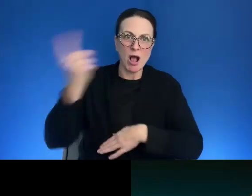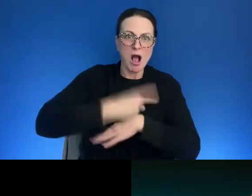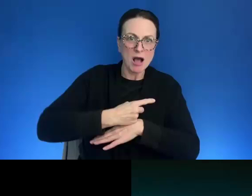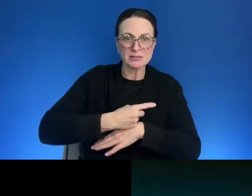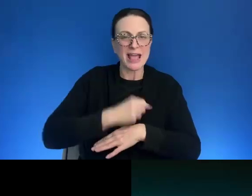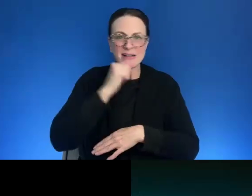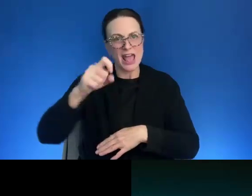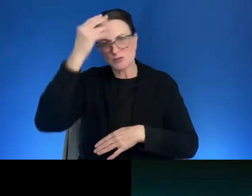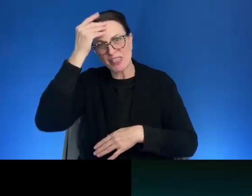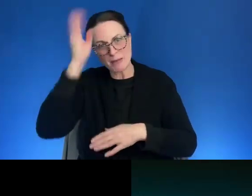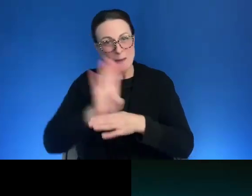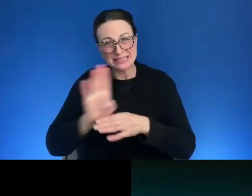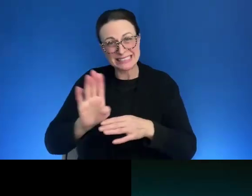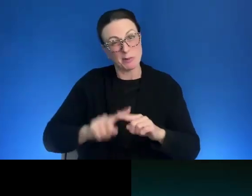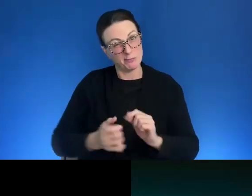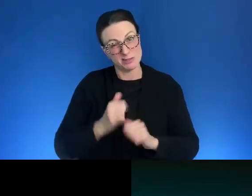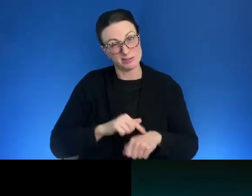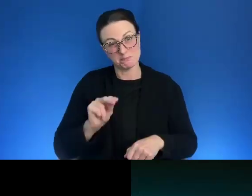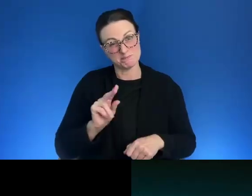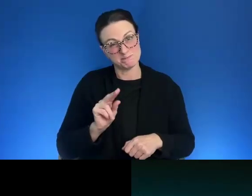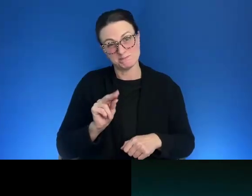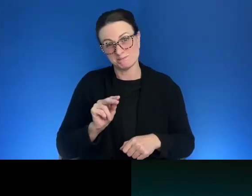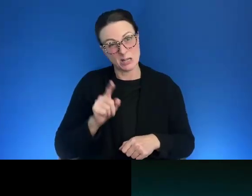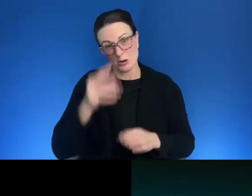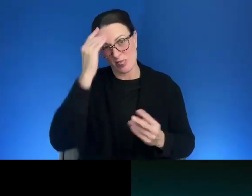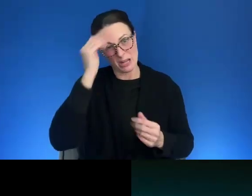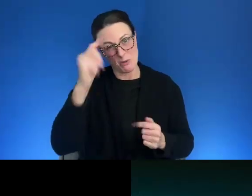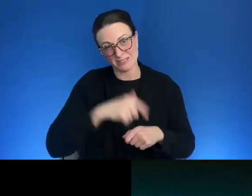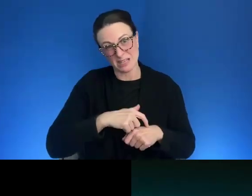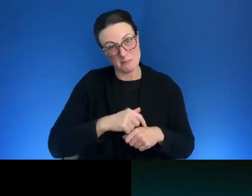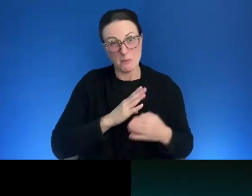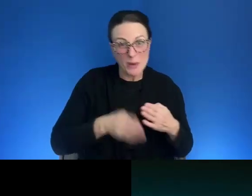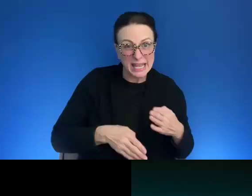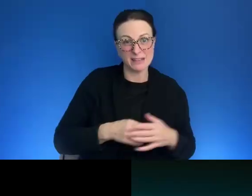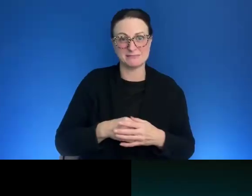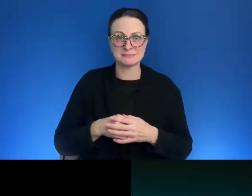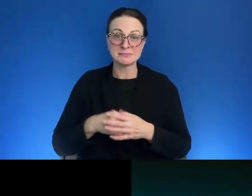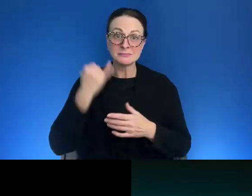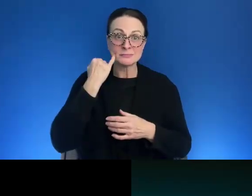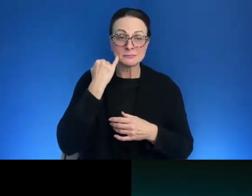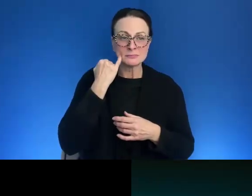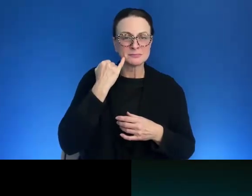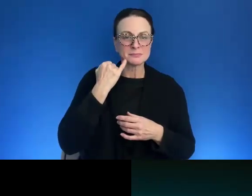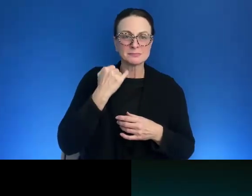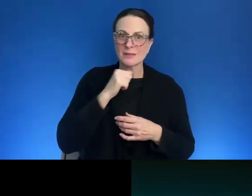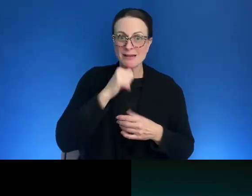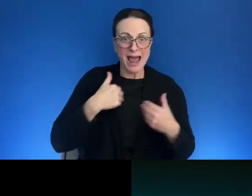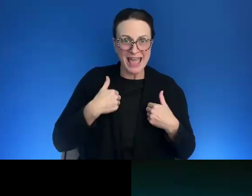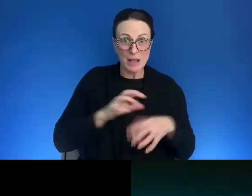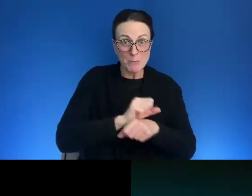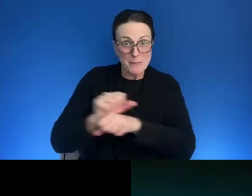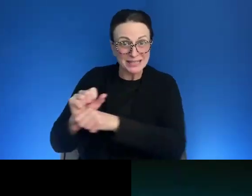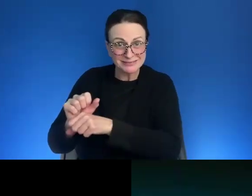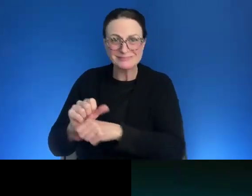without even thinking about your business. But in general, no. So even on weekends, if you are not having